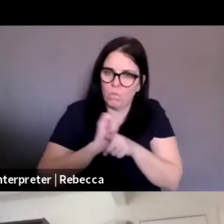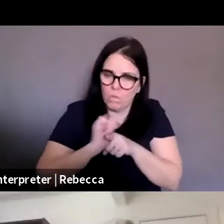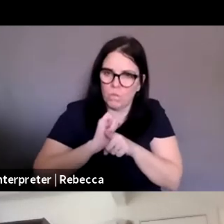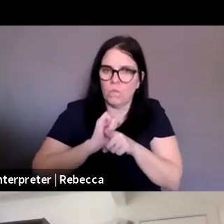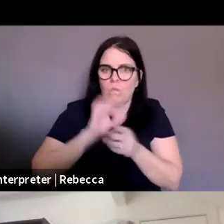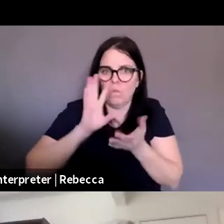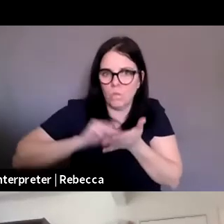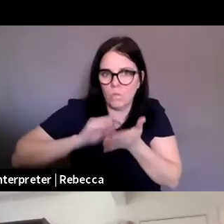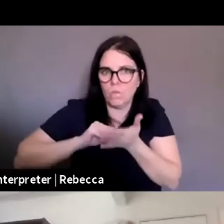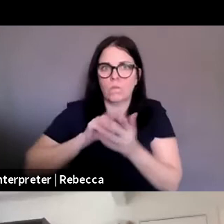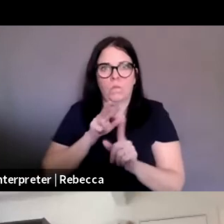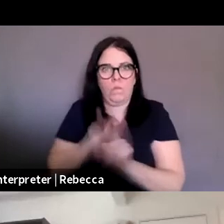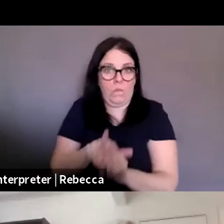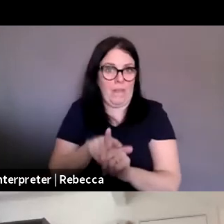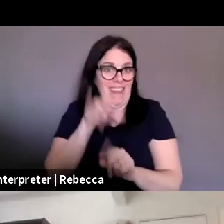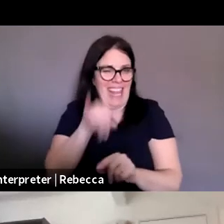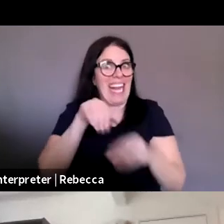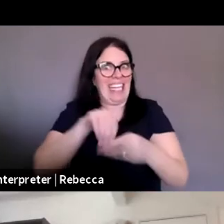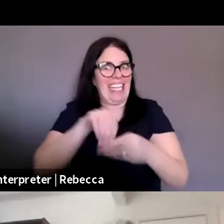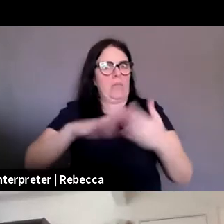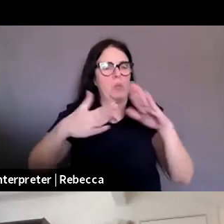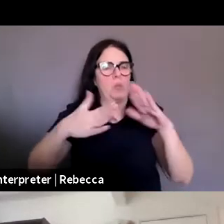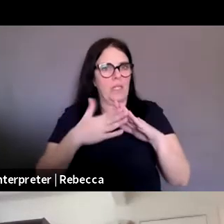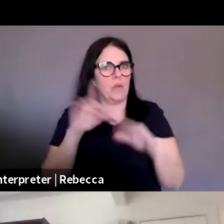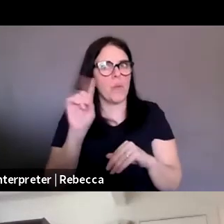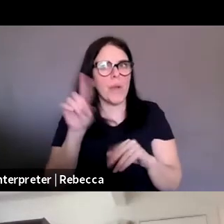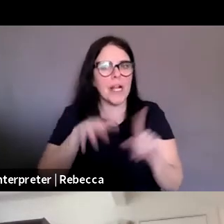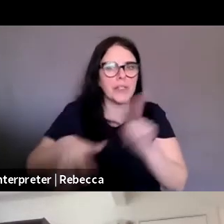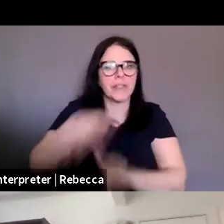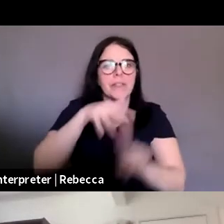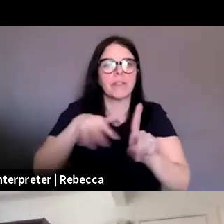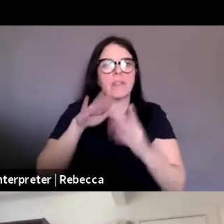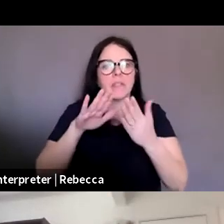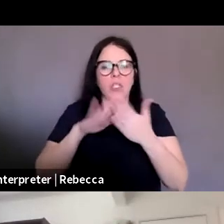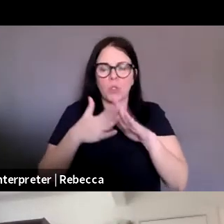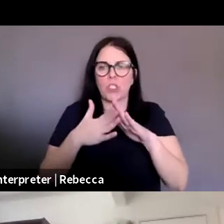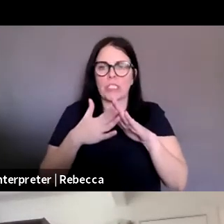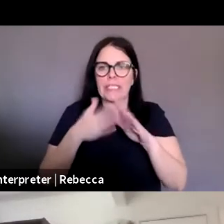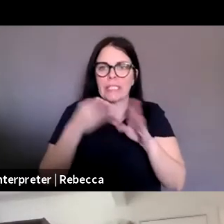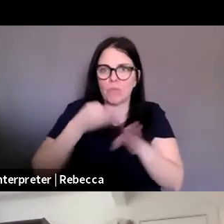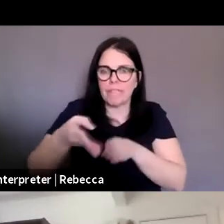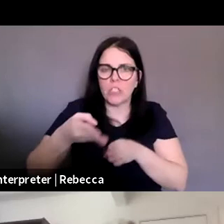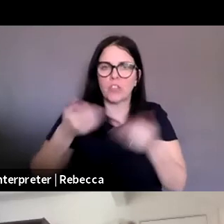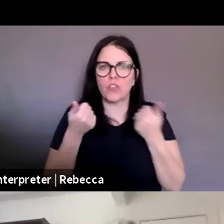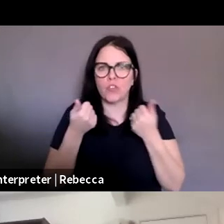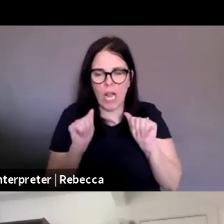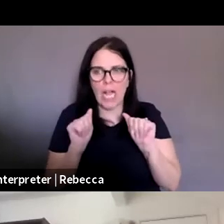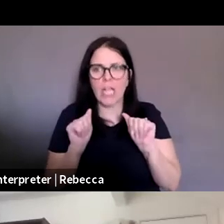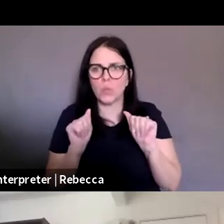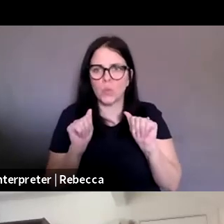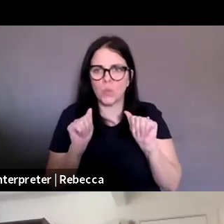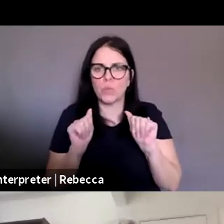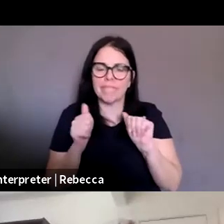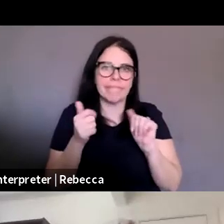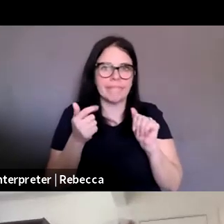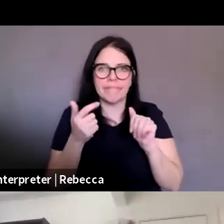on a community-wide basis, where people are trying to get all the practitioners, the lawyers,